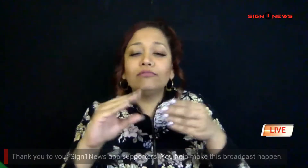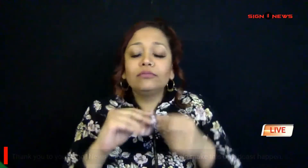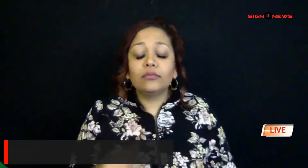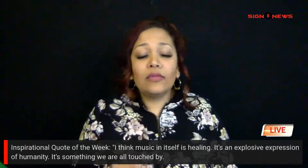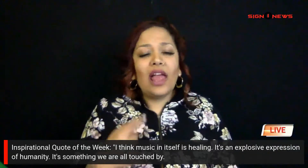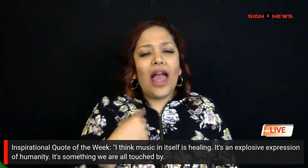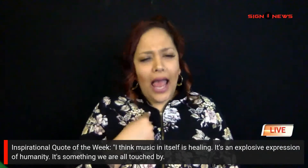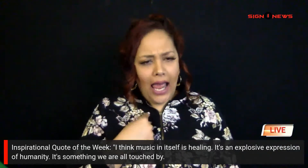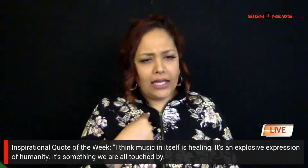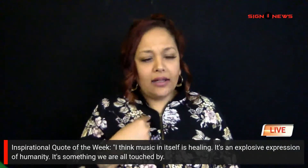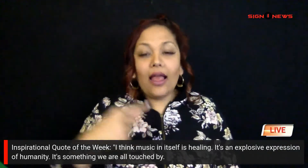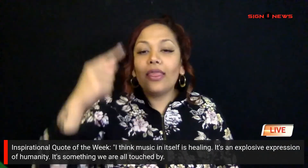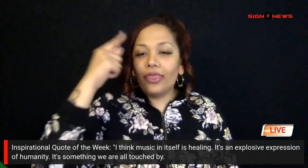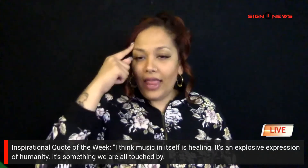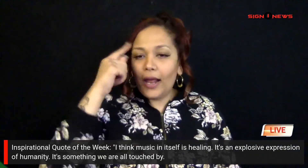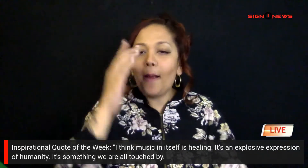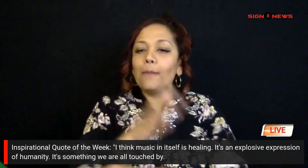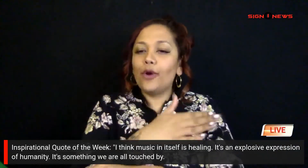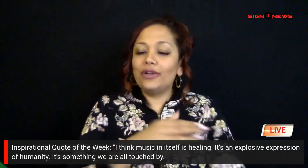It simply says,